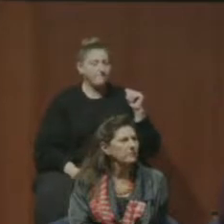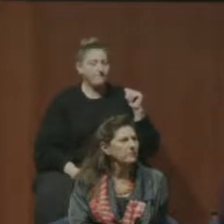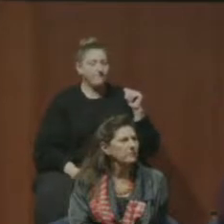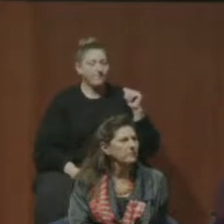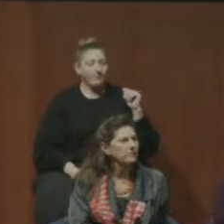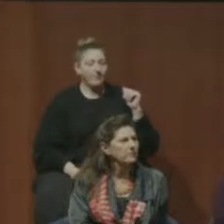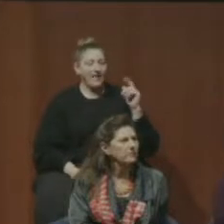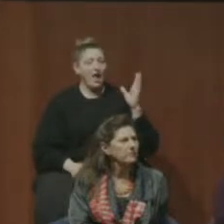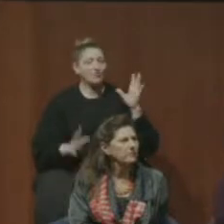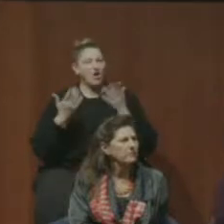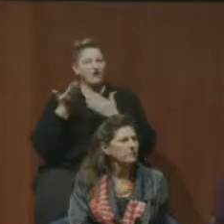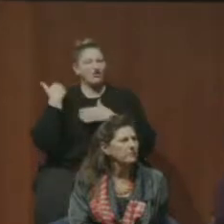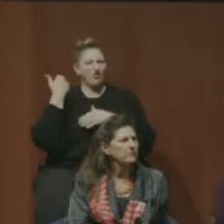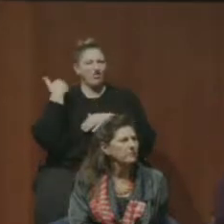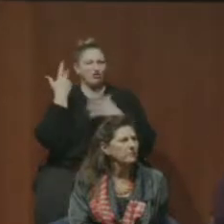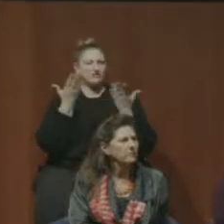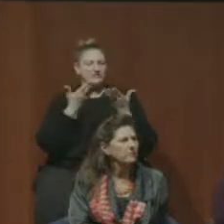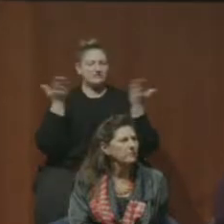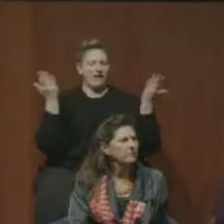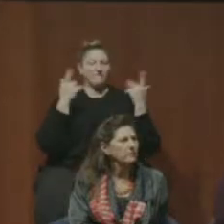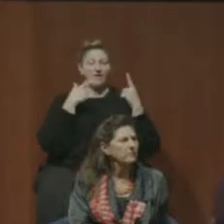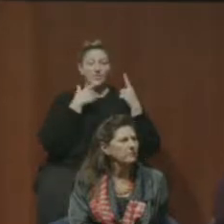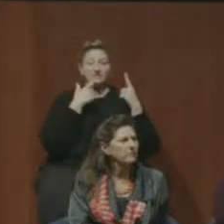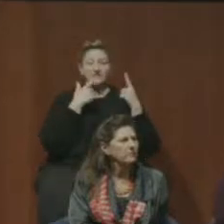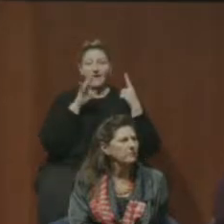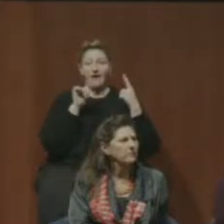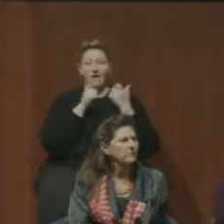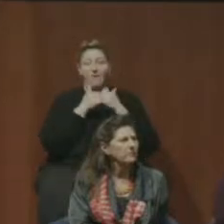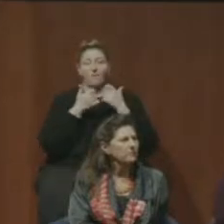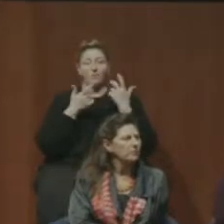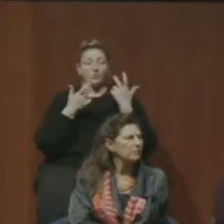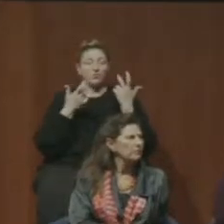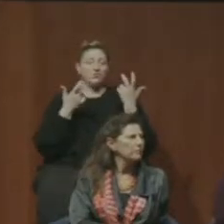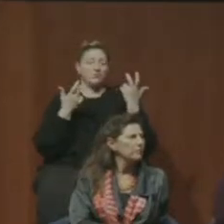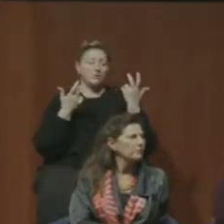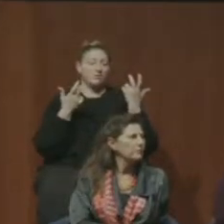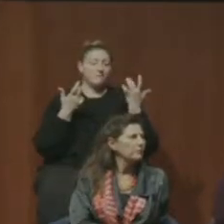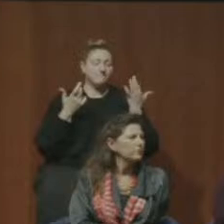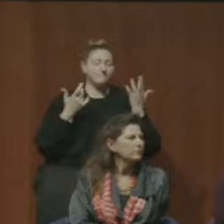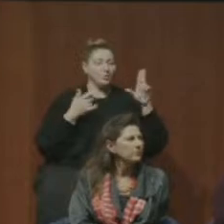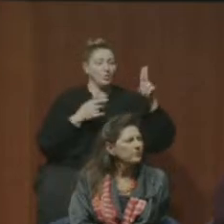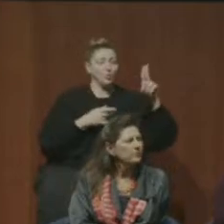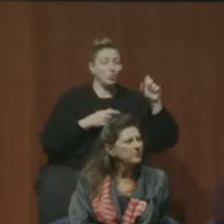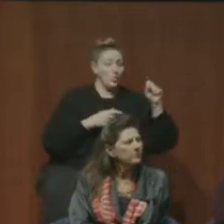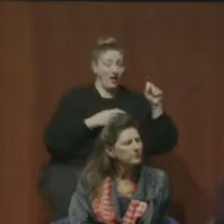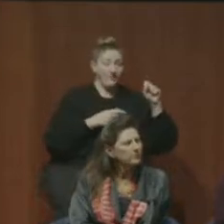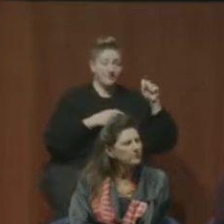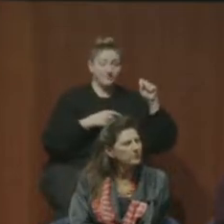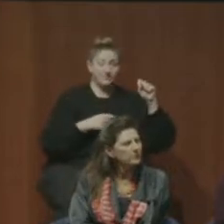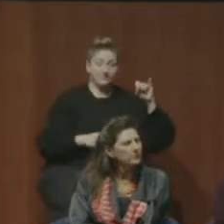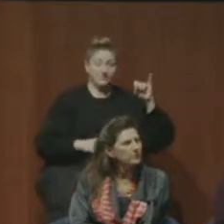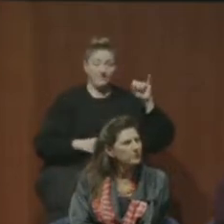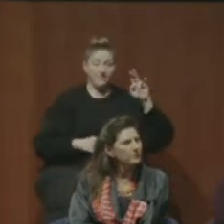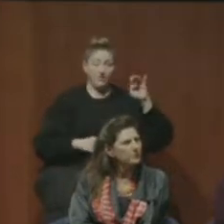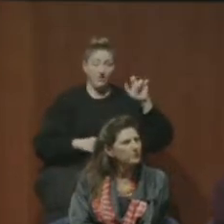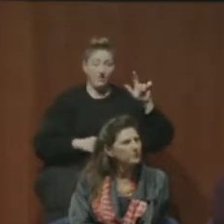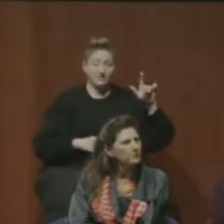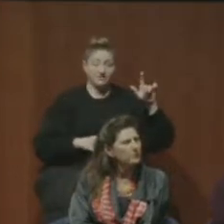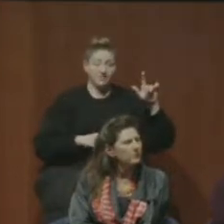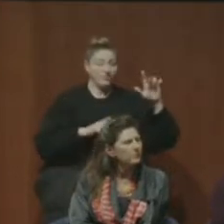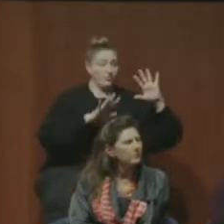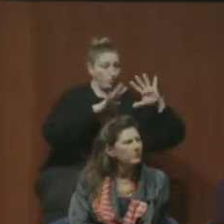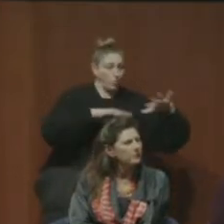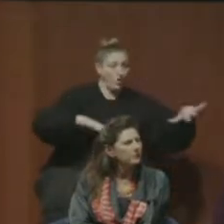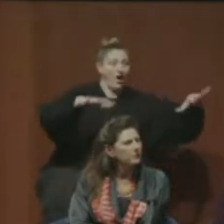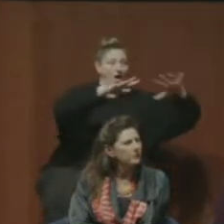like, earlier stuff of, say, how, you know, US imperialism throughout the